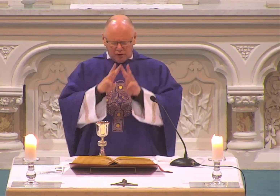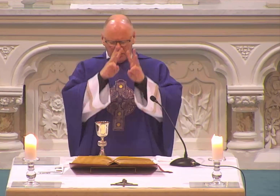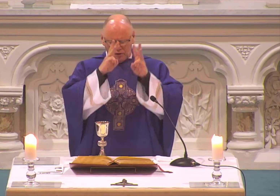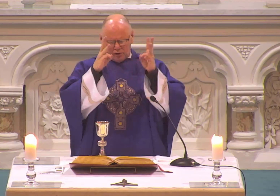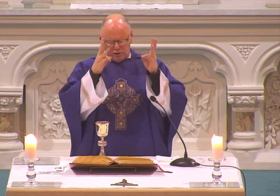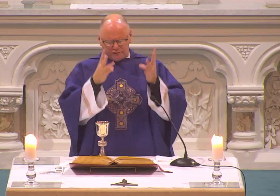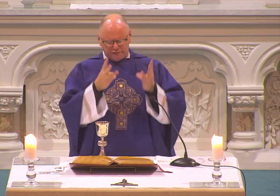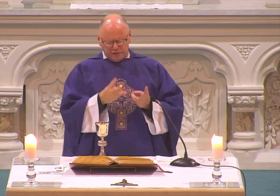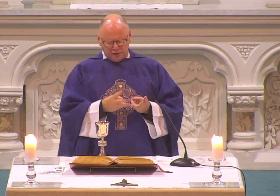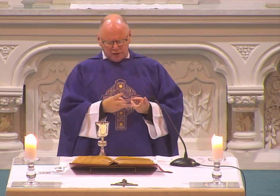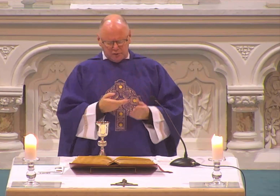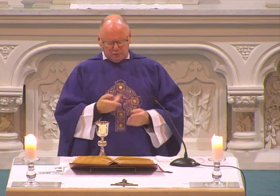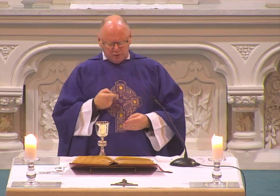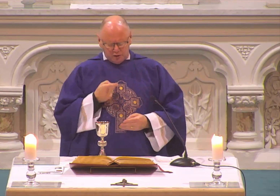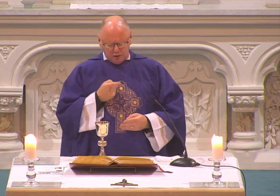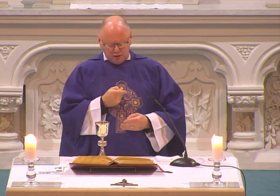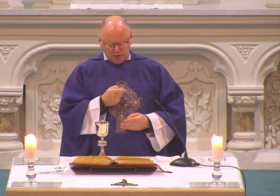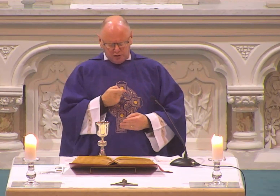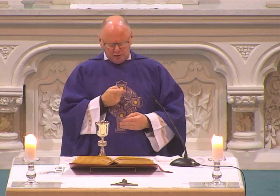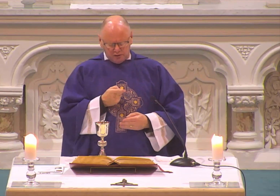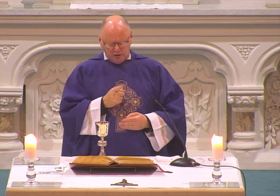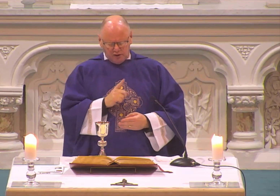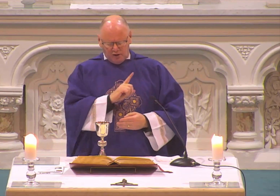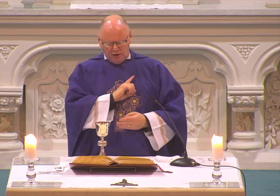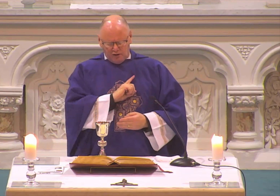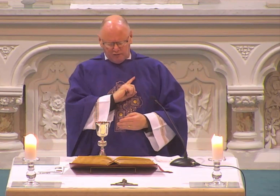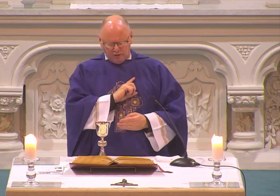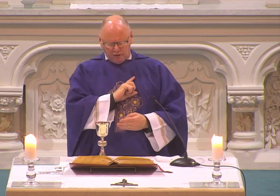Savior of the world,